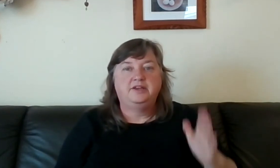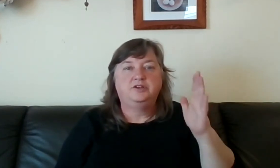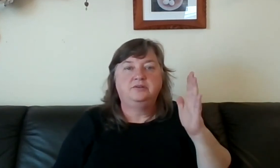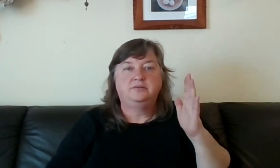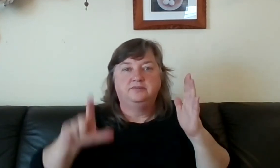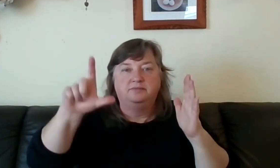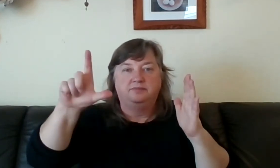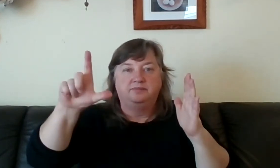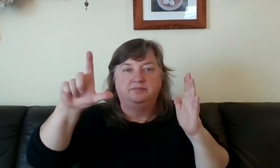Later.